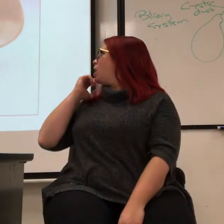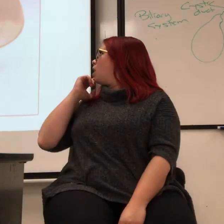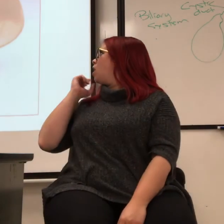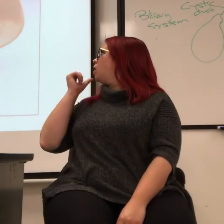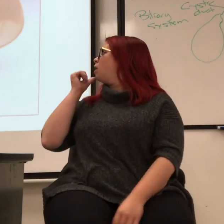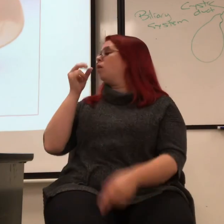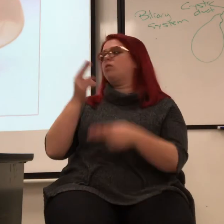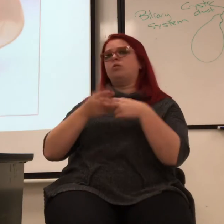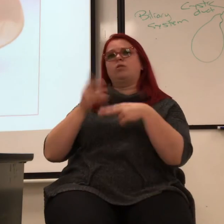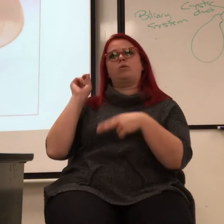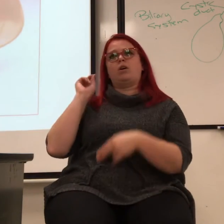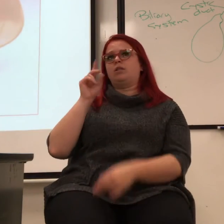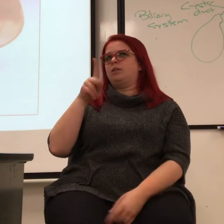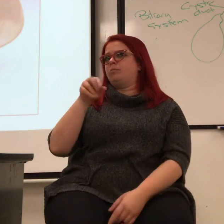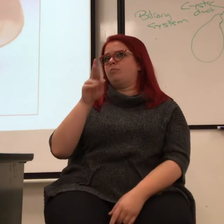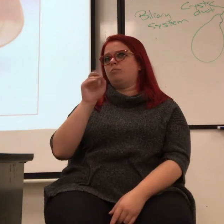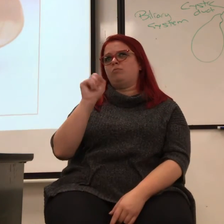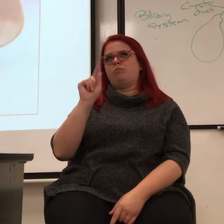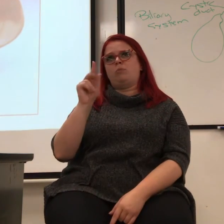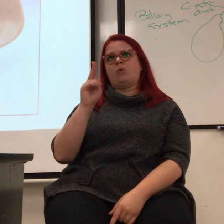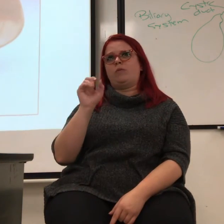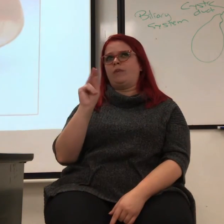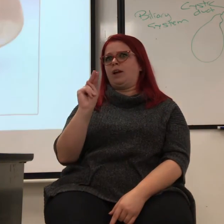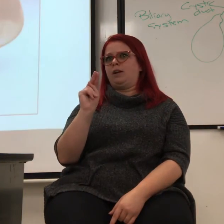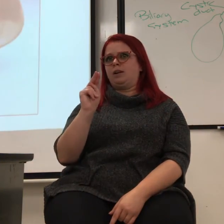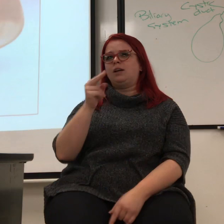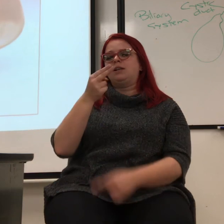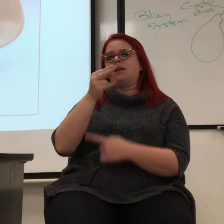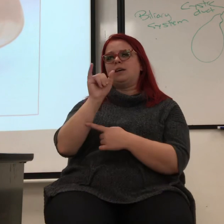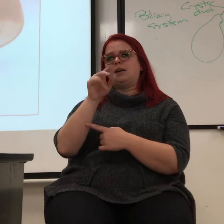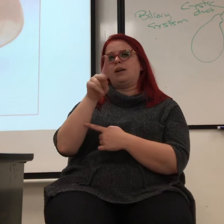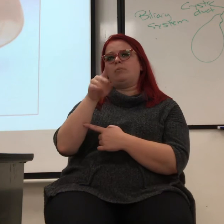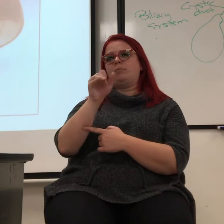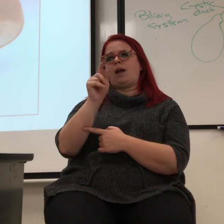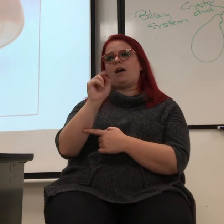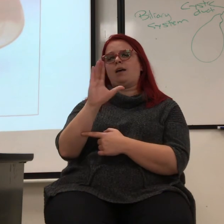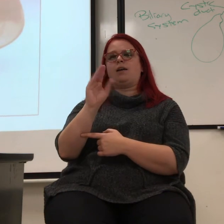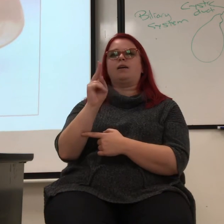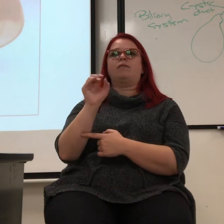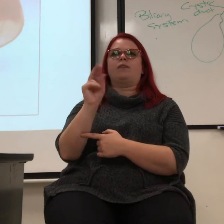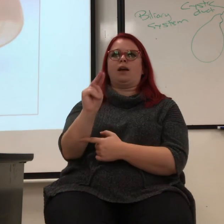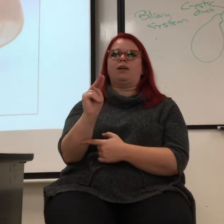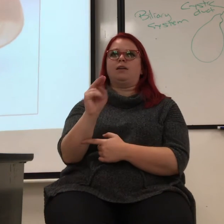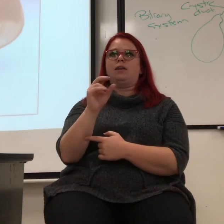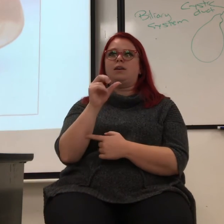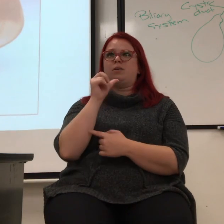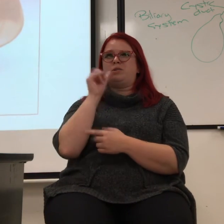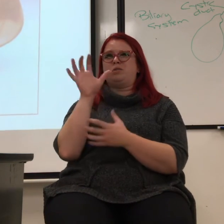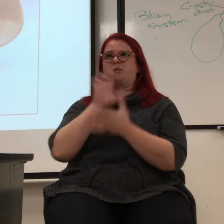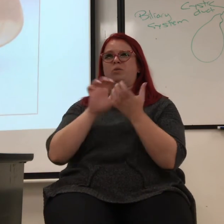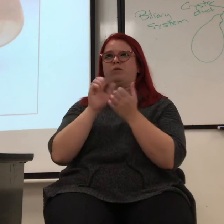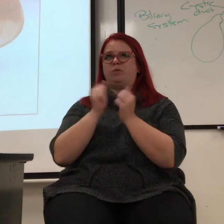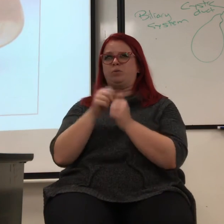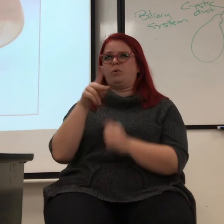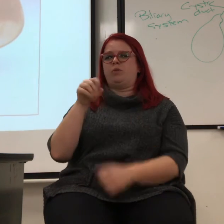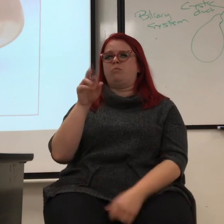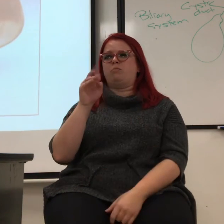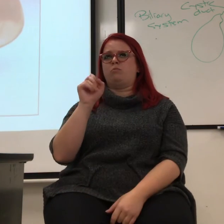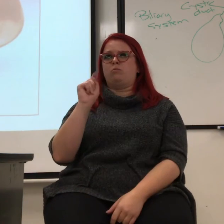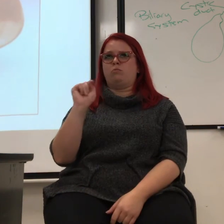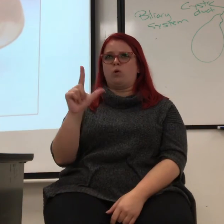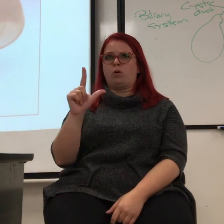don't call this the portal vein. What did we say this was? Hepatic vein, not to be confused with portal vein. One's delivering